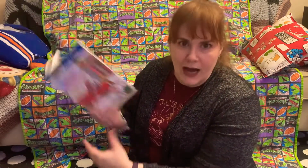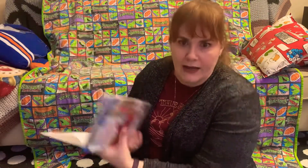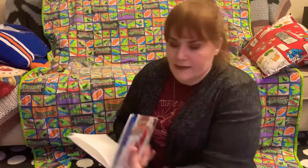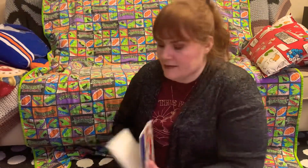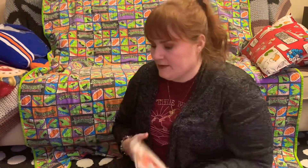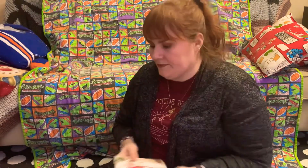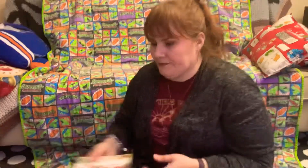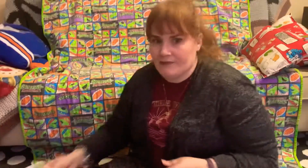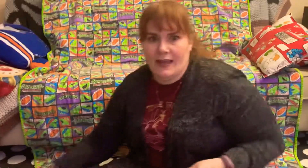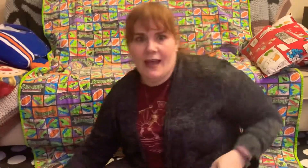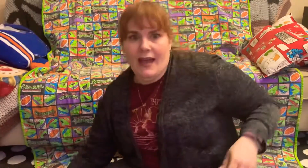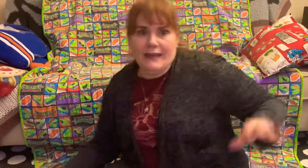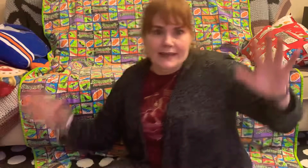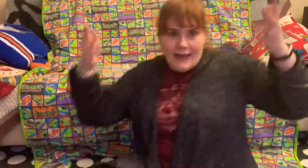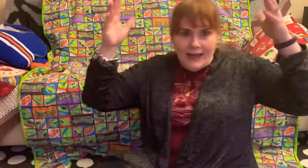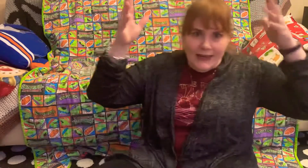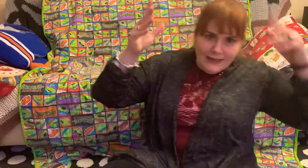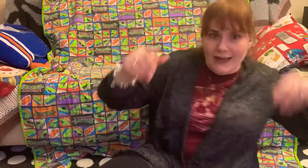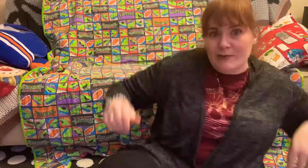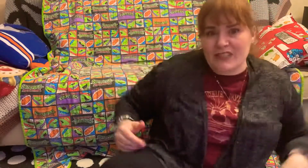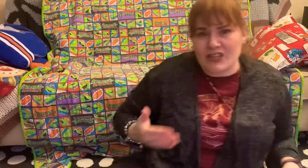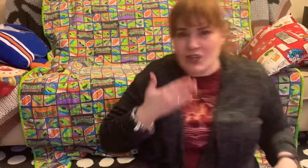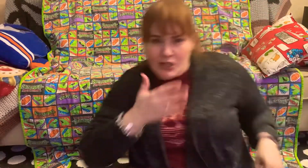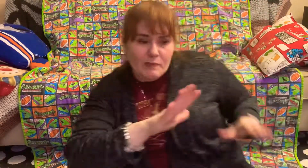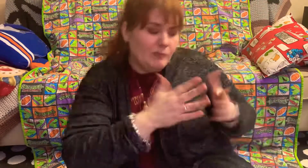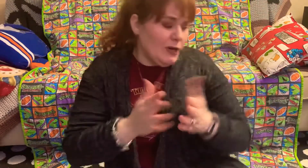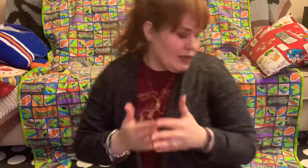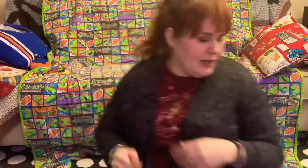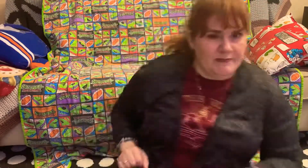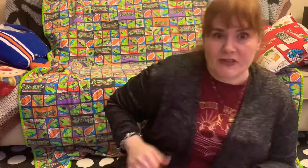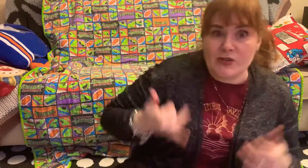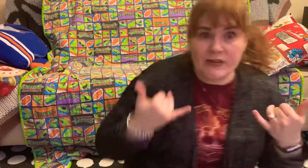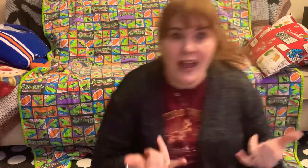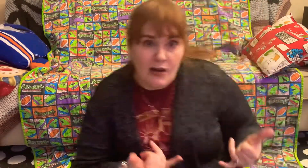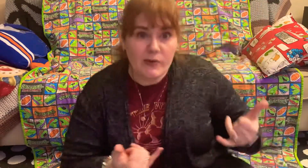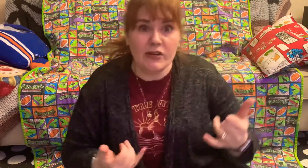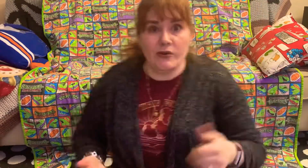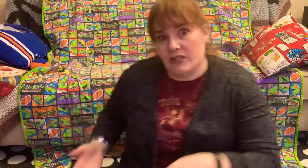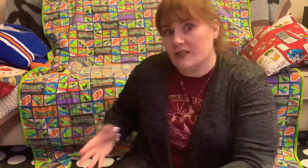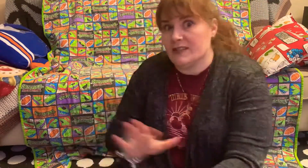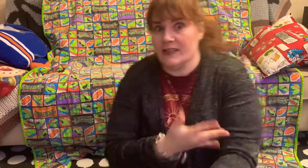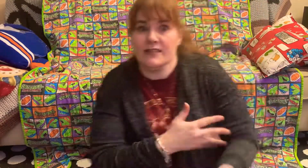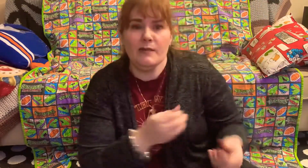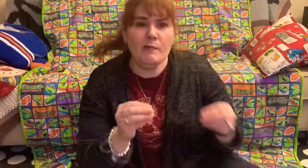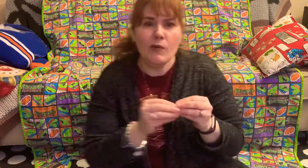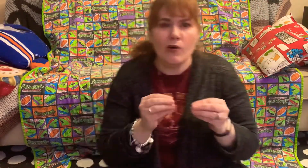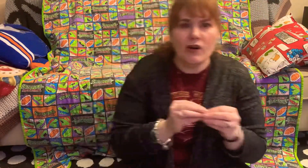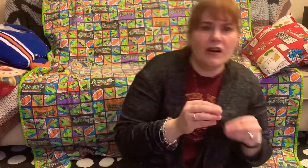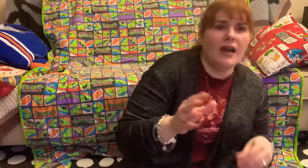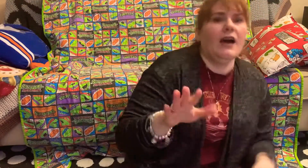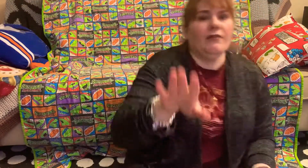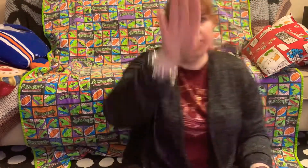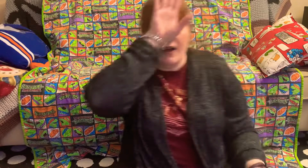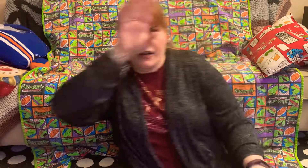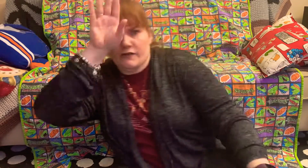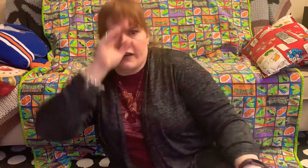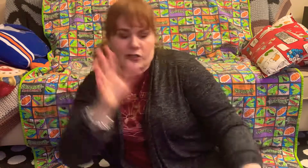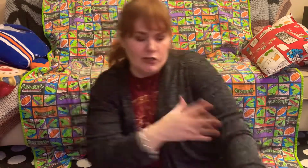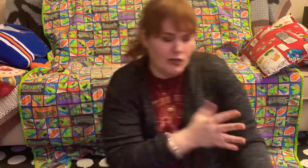pies. Yay, that was a good book. So now we are going to sing some more firefighter